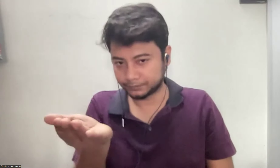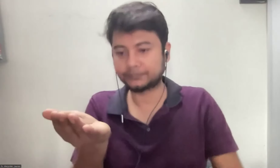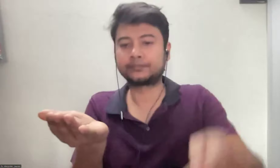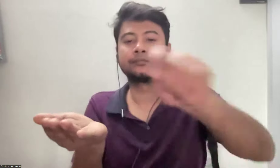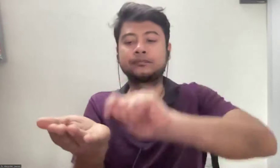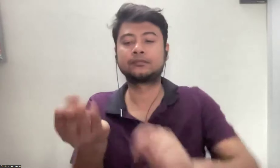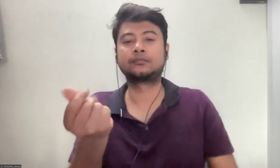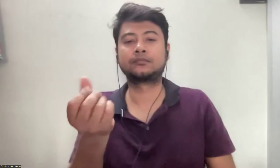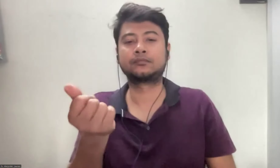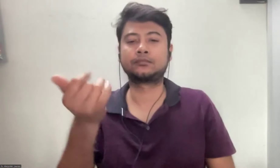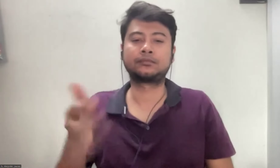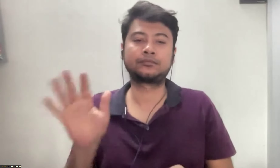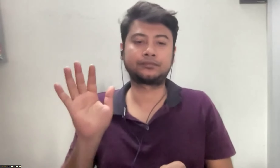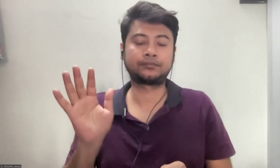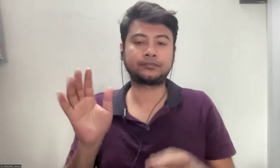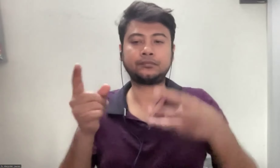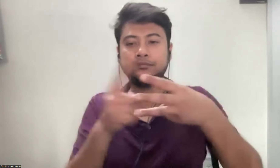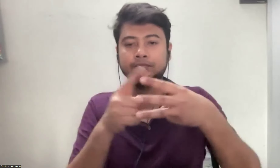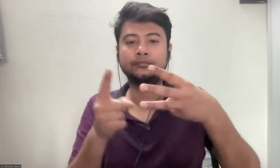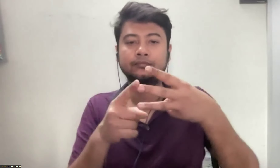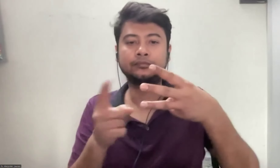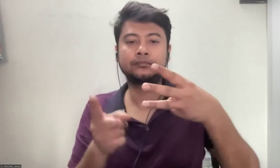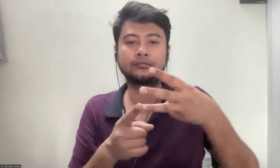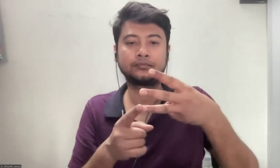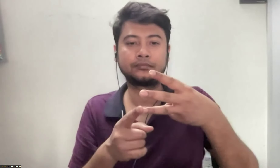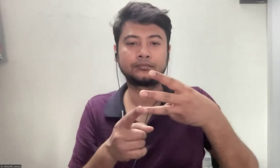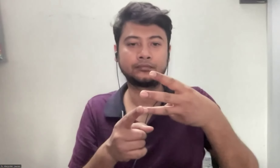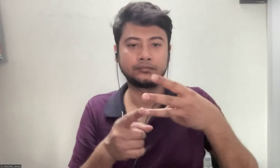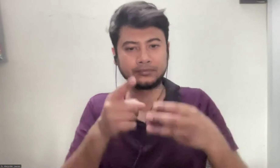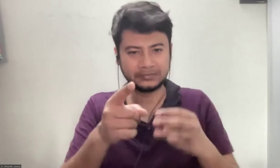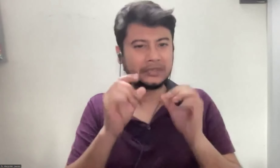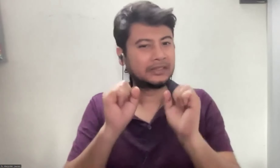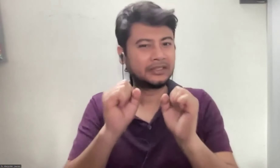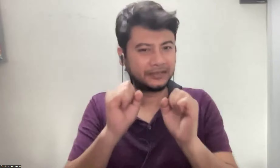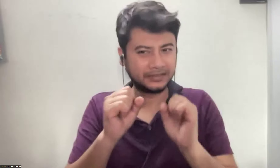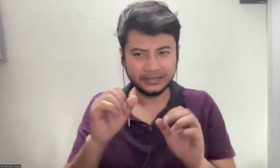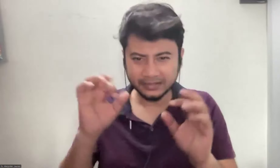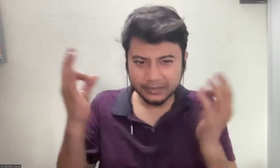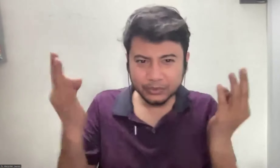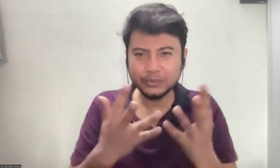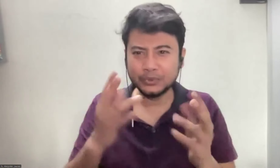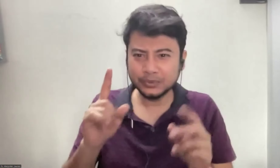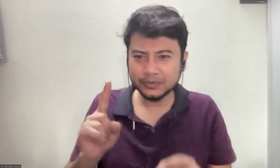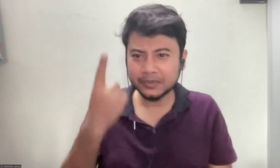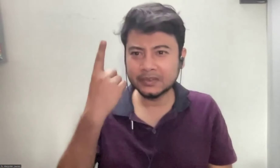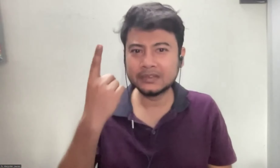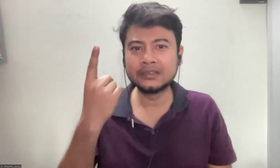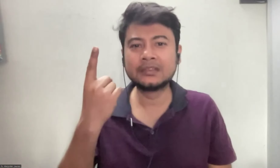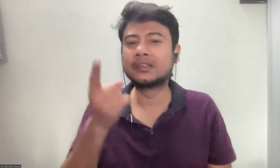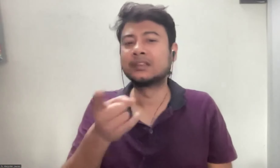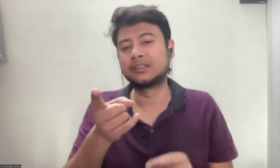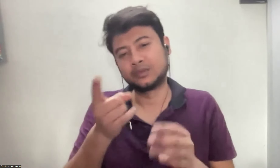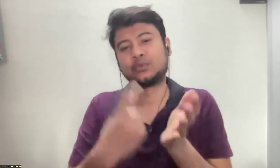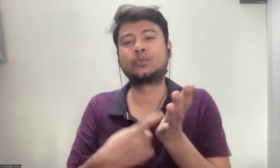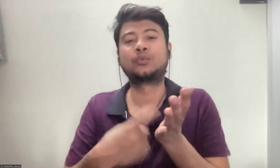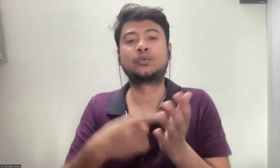will get used to it. You would have seen many pujaris in the temple. They follow this process whenever they start worshipping